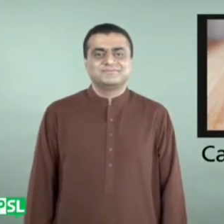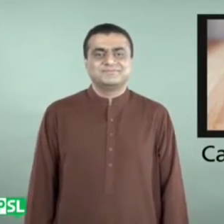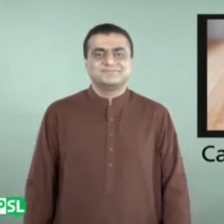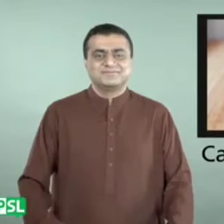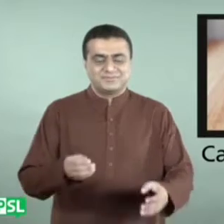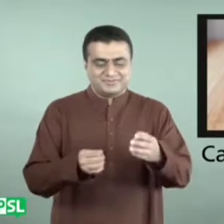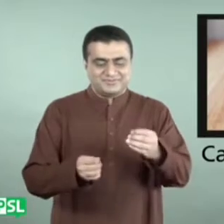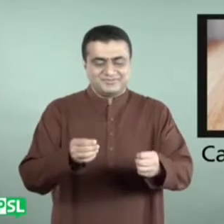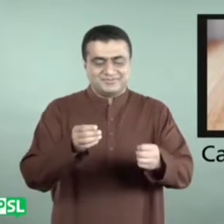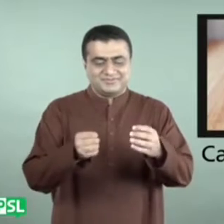caramel topping,